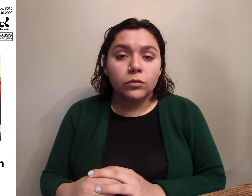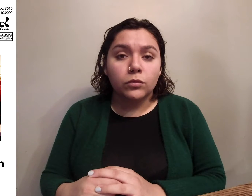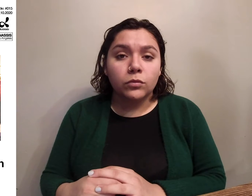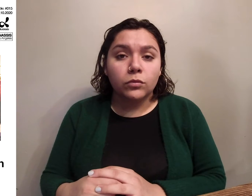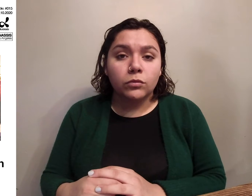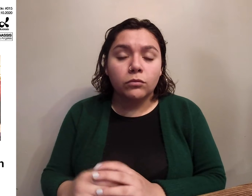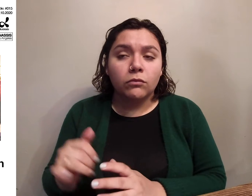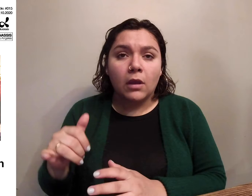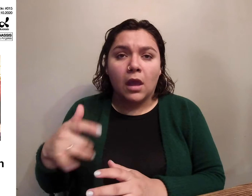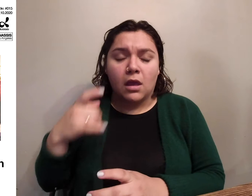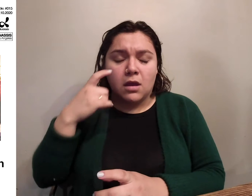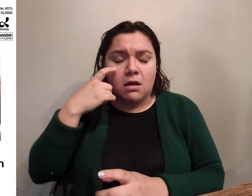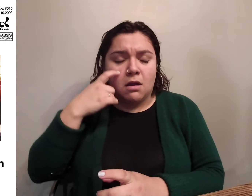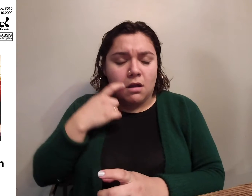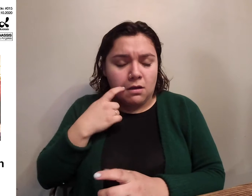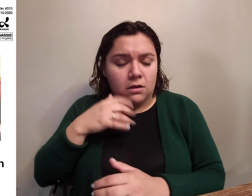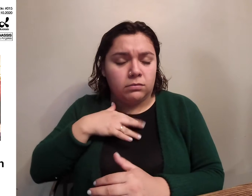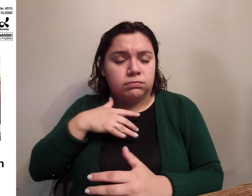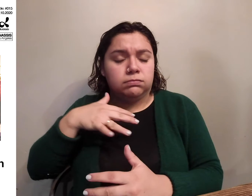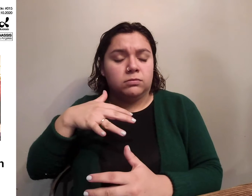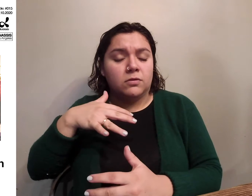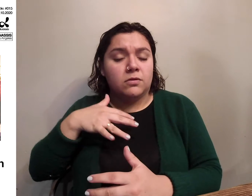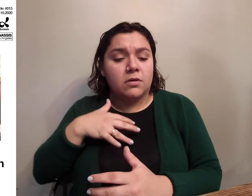Again, no.